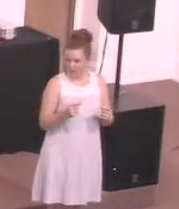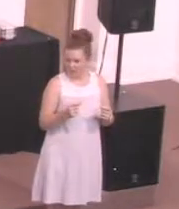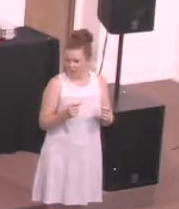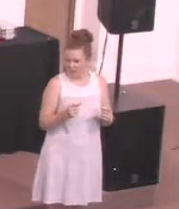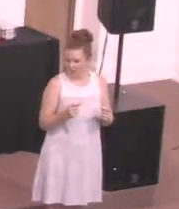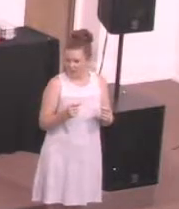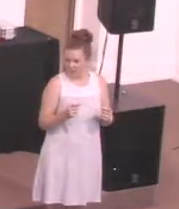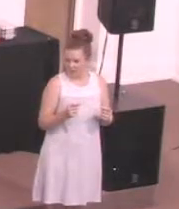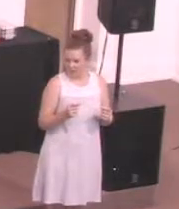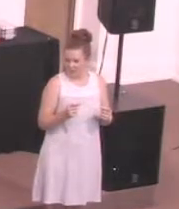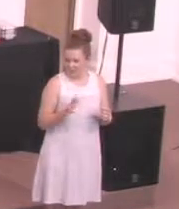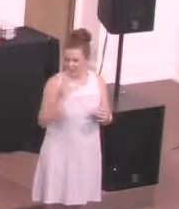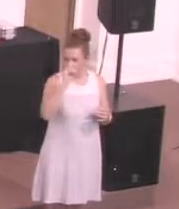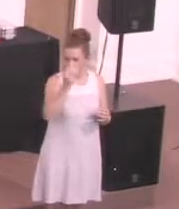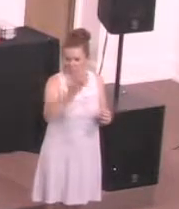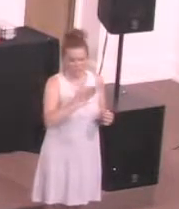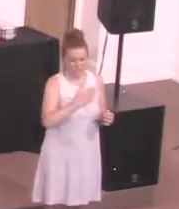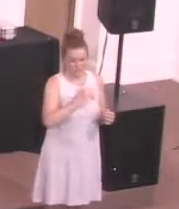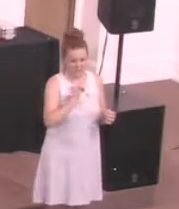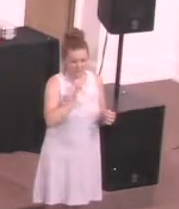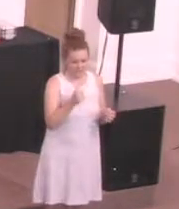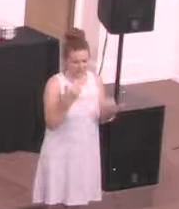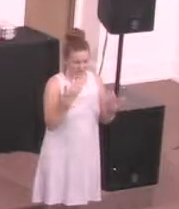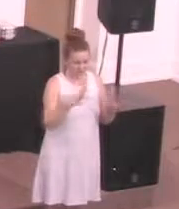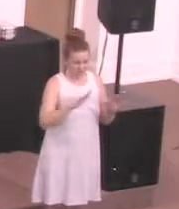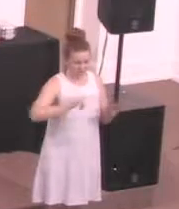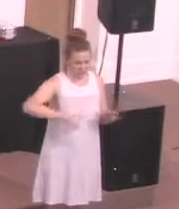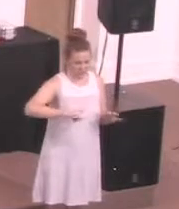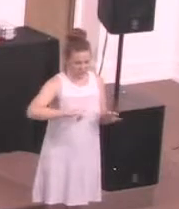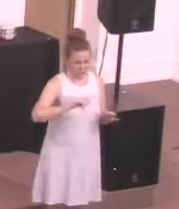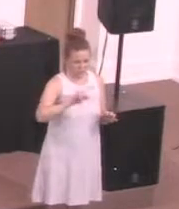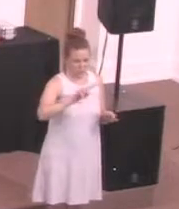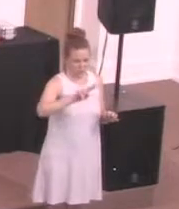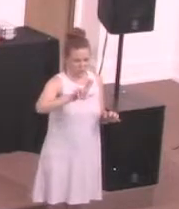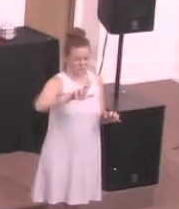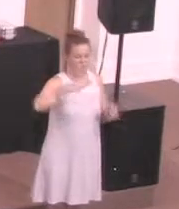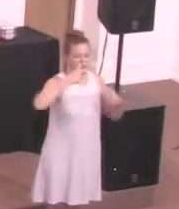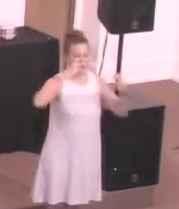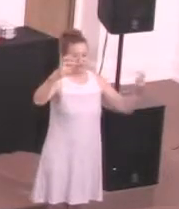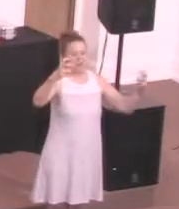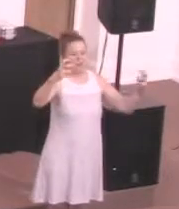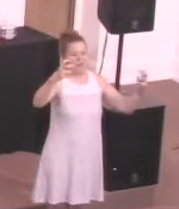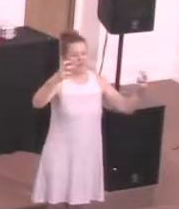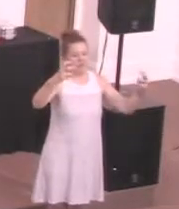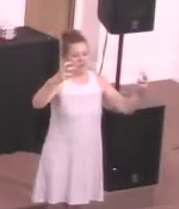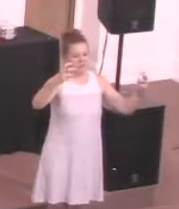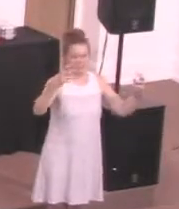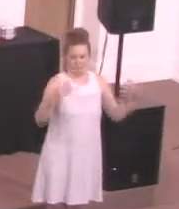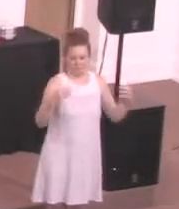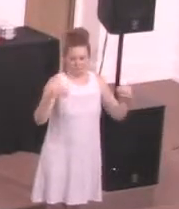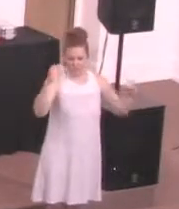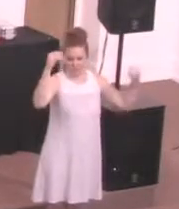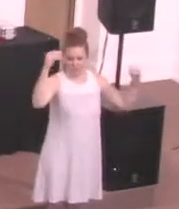His grace isn't over yet. Let's do it again. 1, 2, 3, shout.